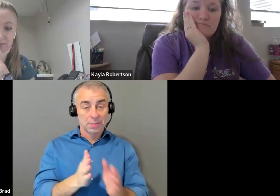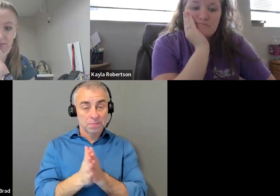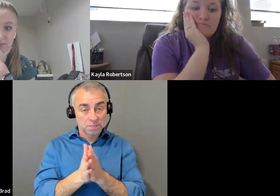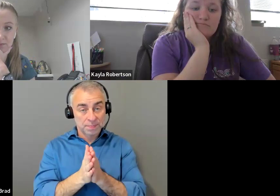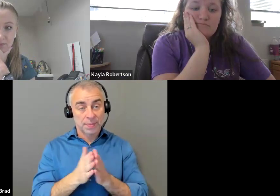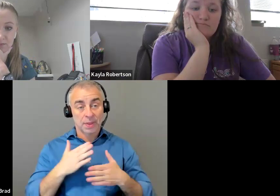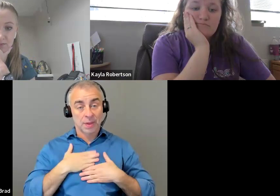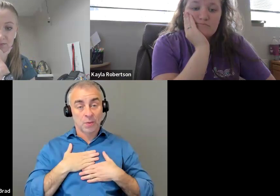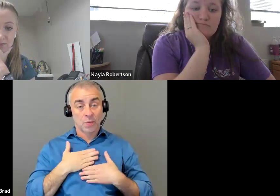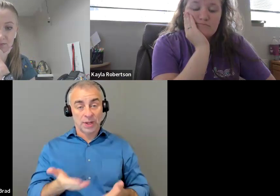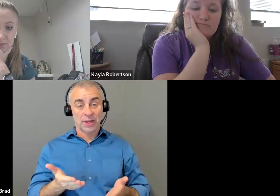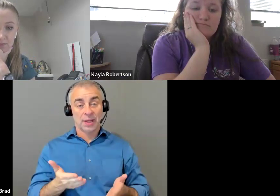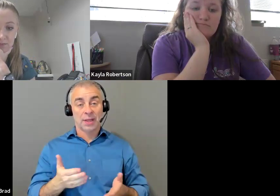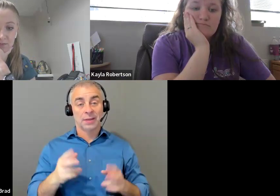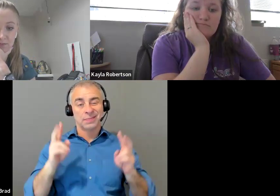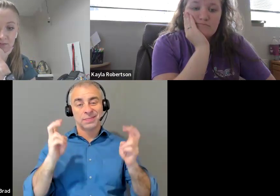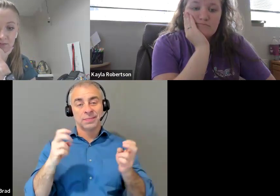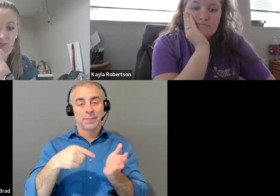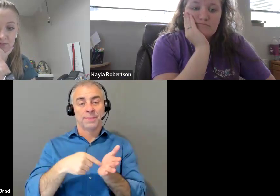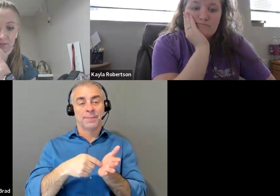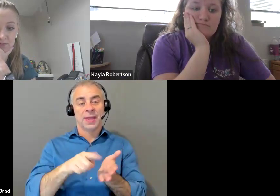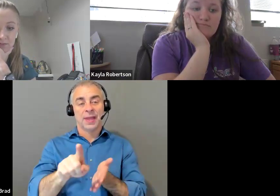to pay it forward and,